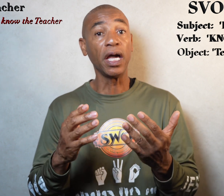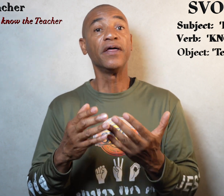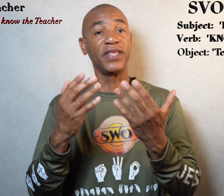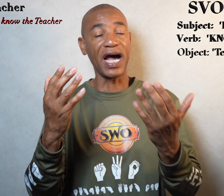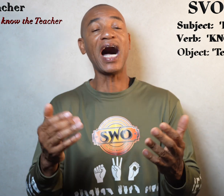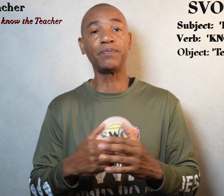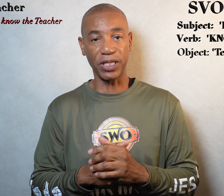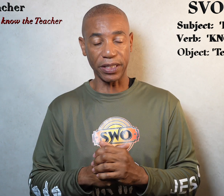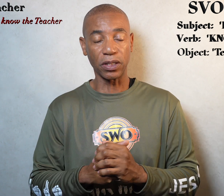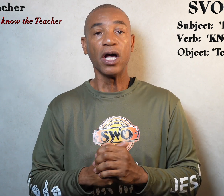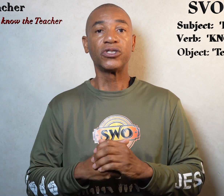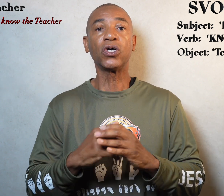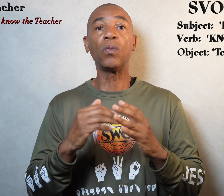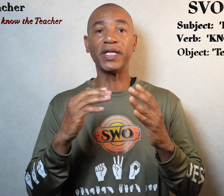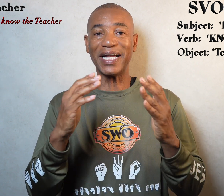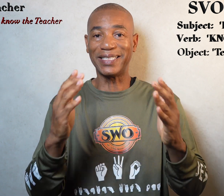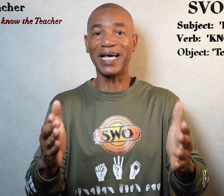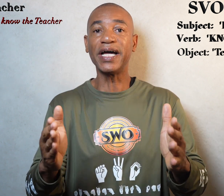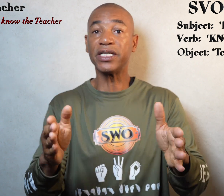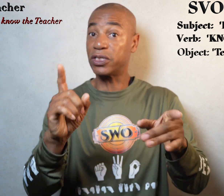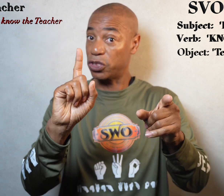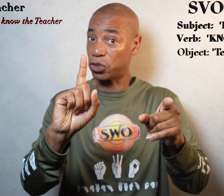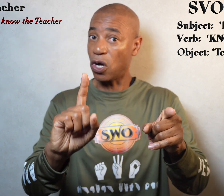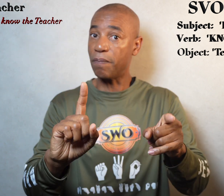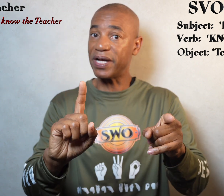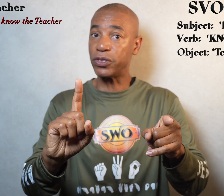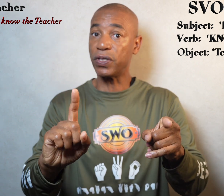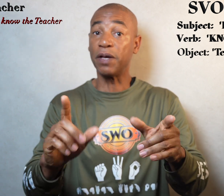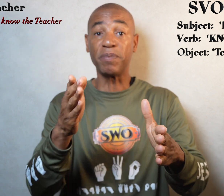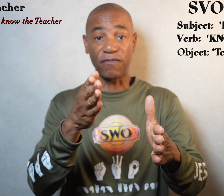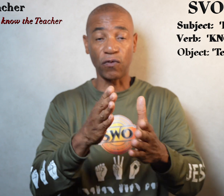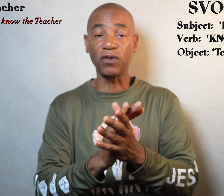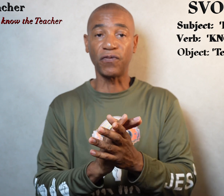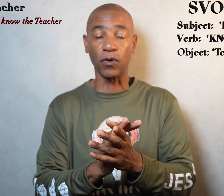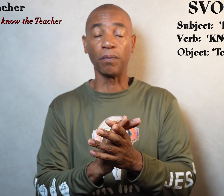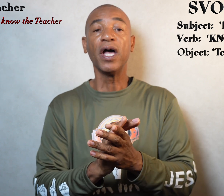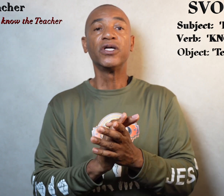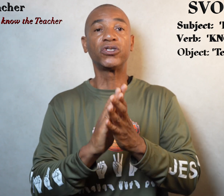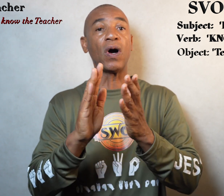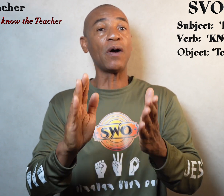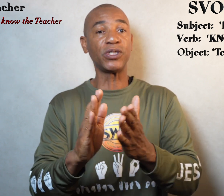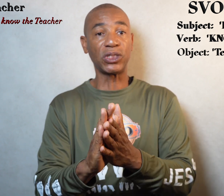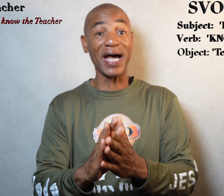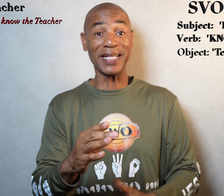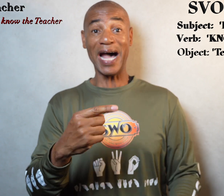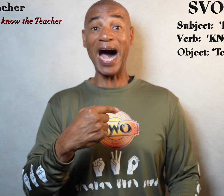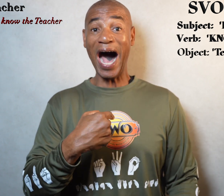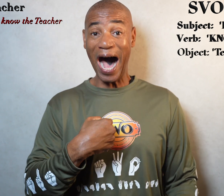the object. So when I sign this, let's start by doing it before the verb. So I would sign